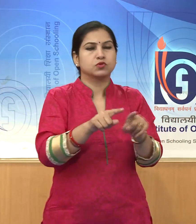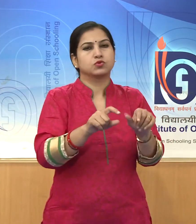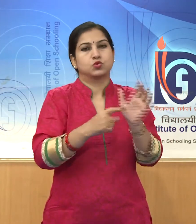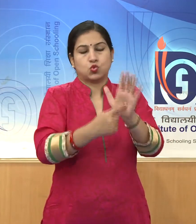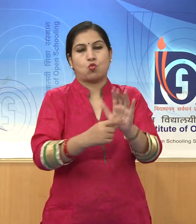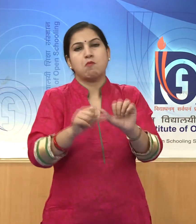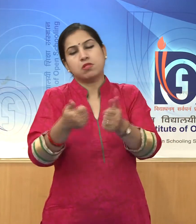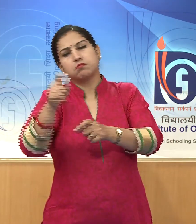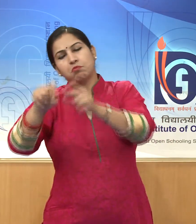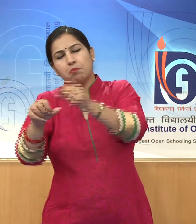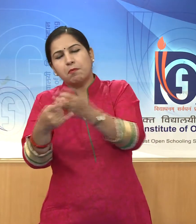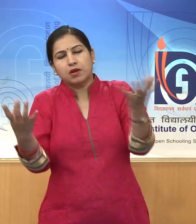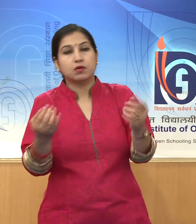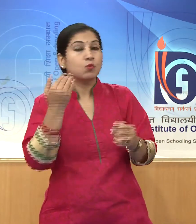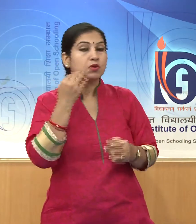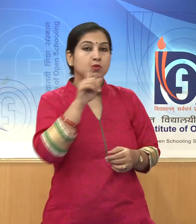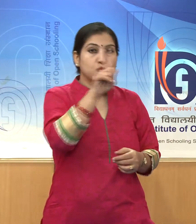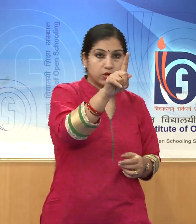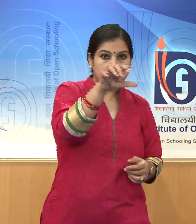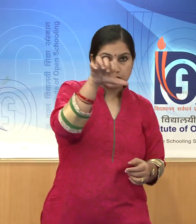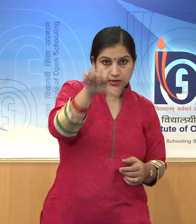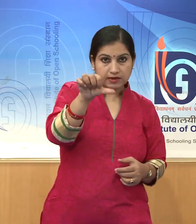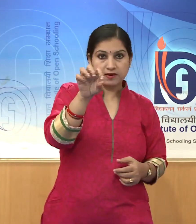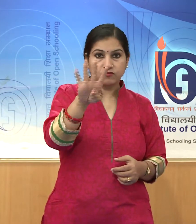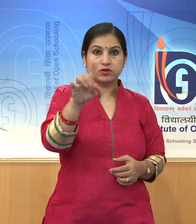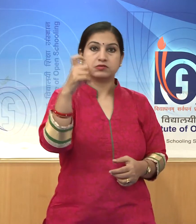and others in 1947.